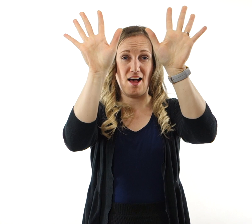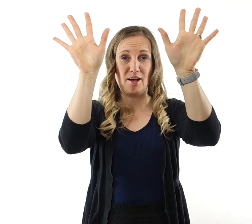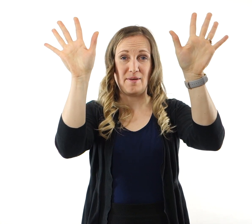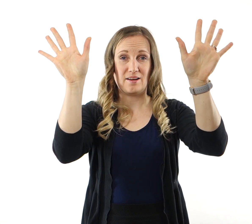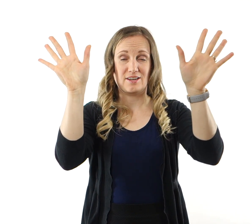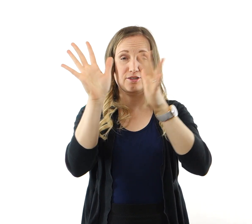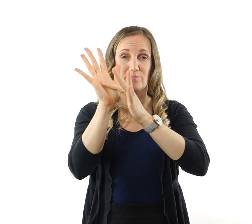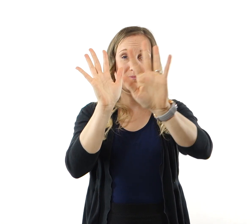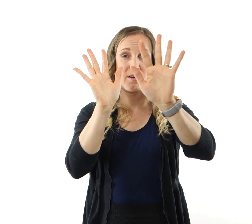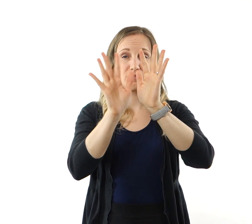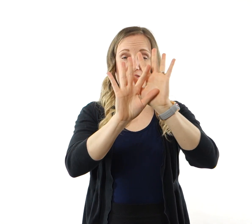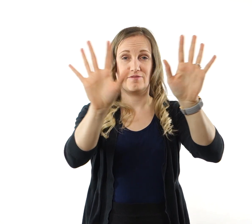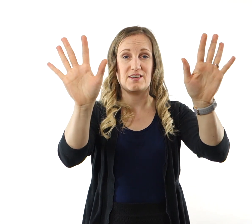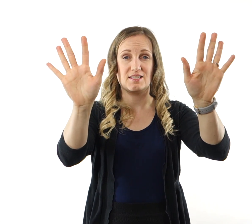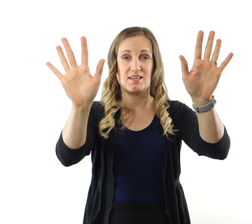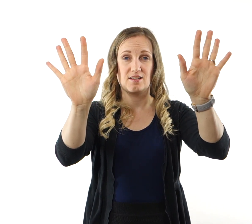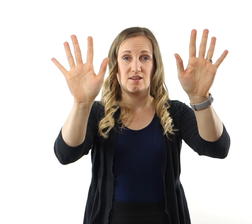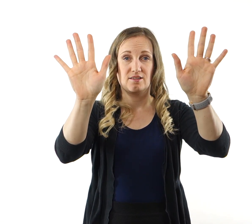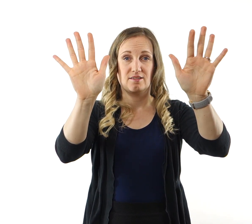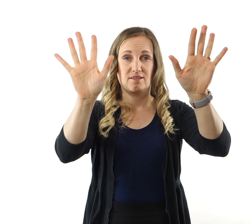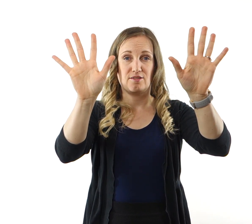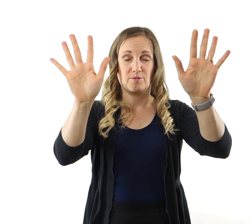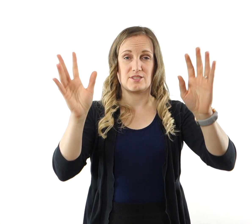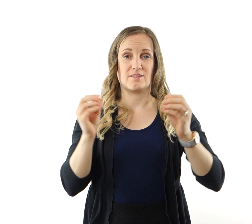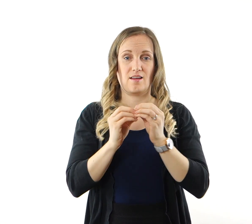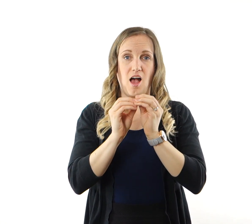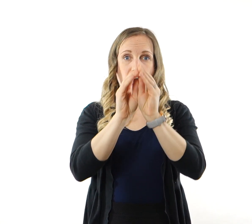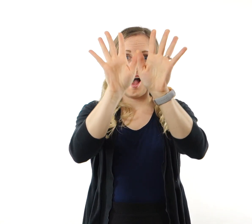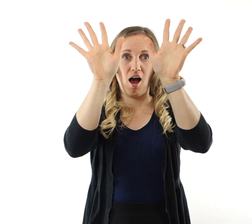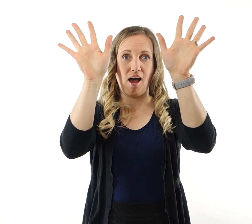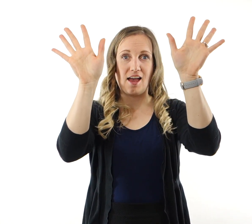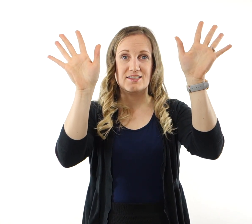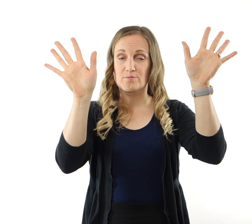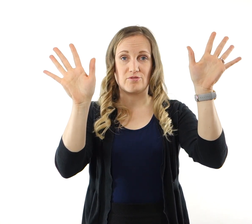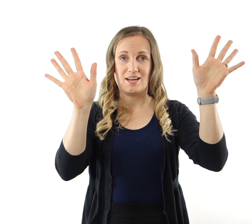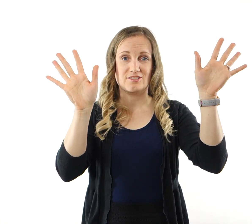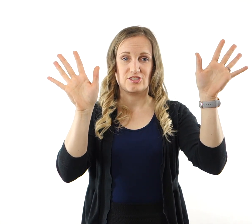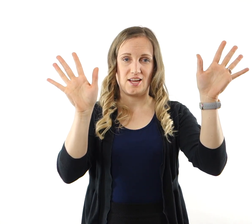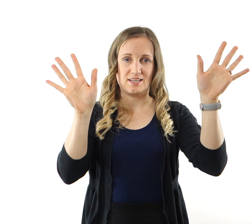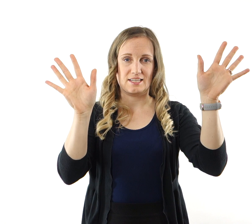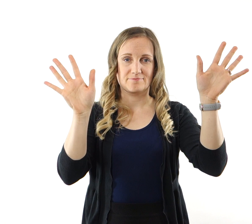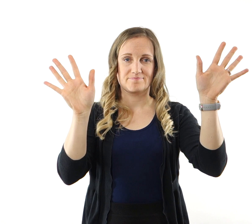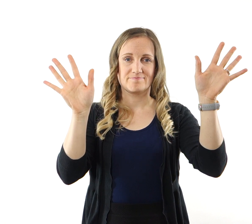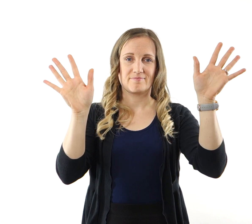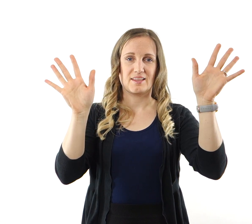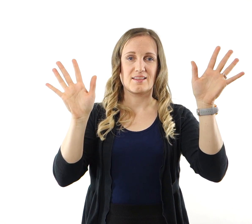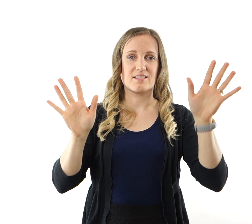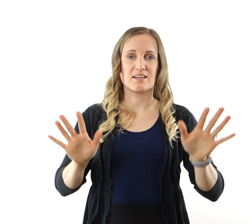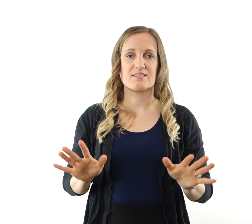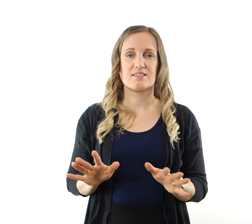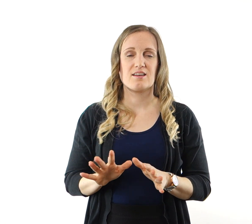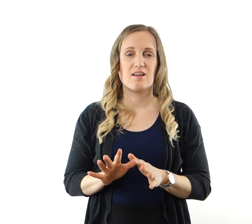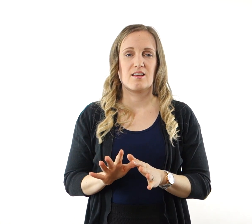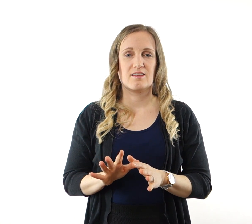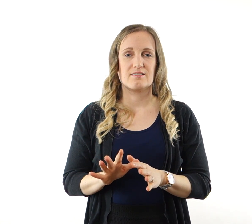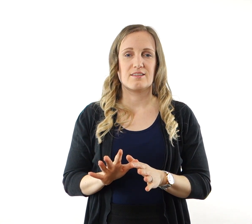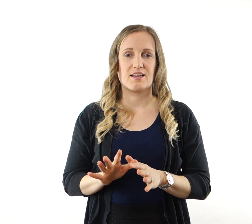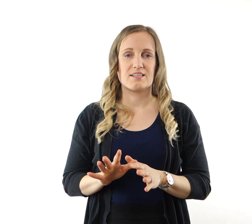come out, and your palms are facing the other person. It's bright and shiny. And then the next line